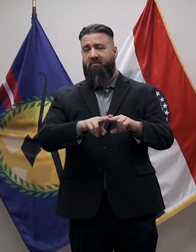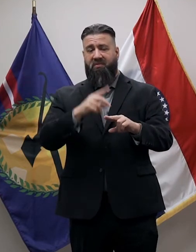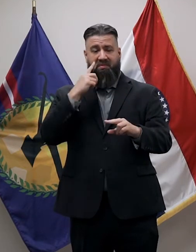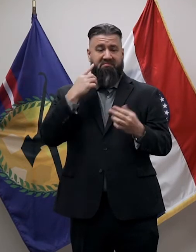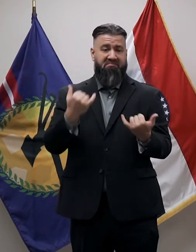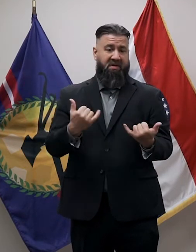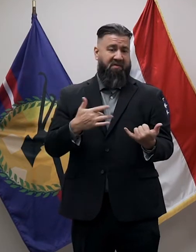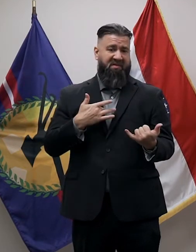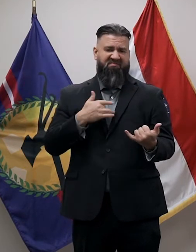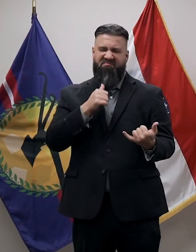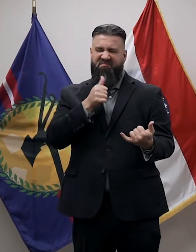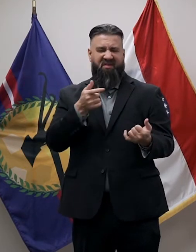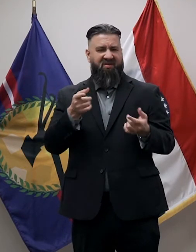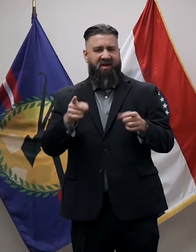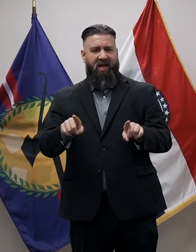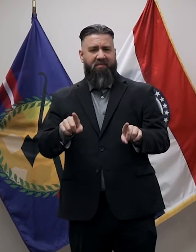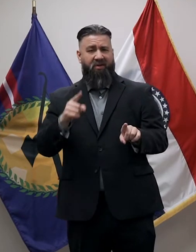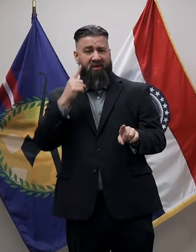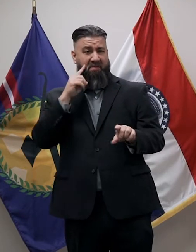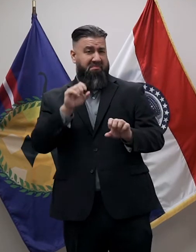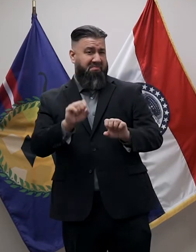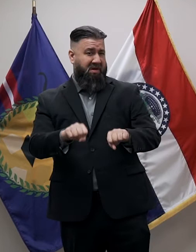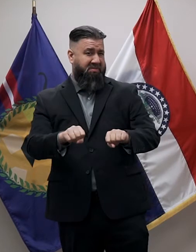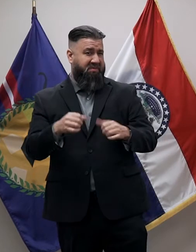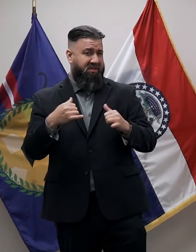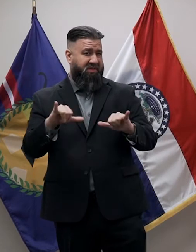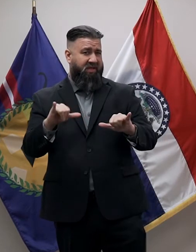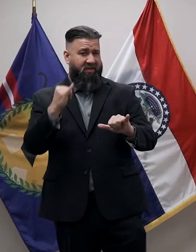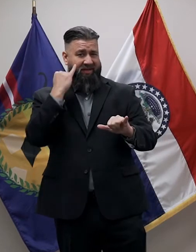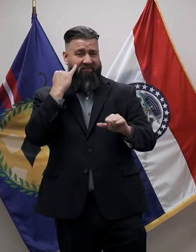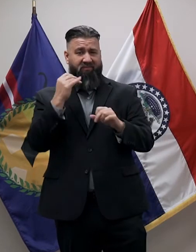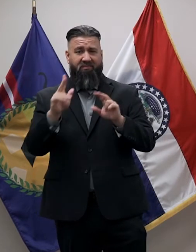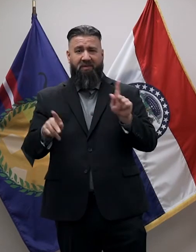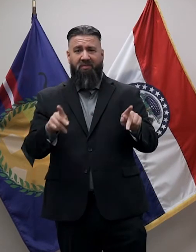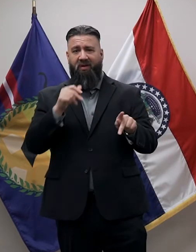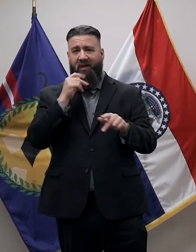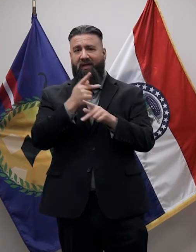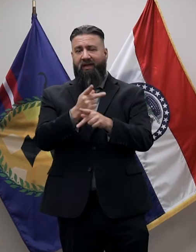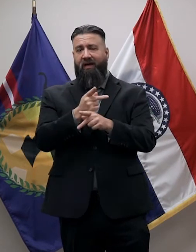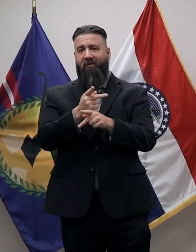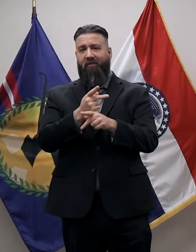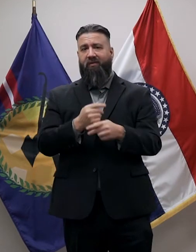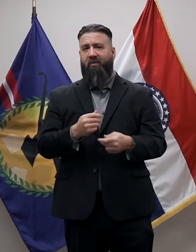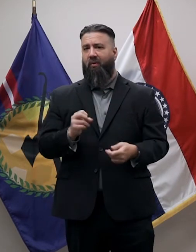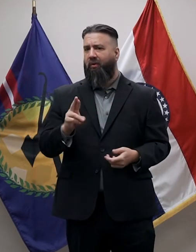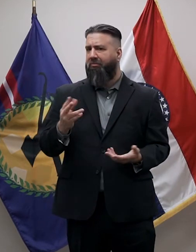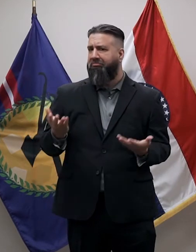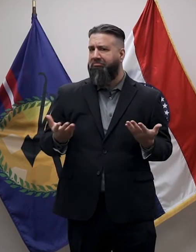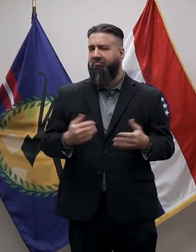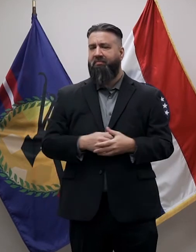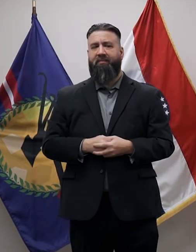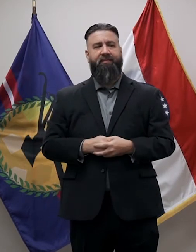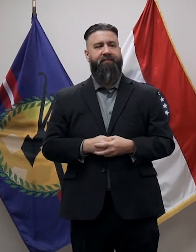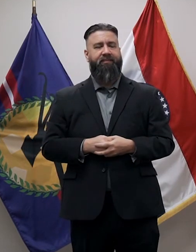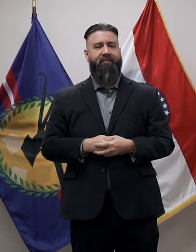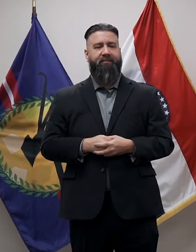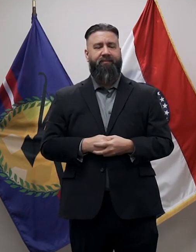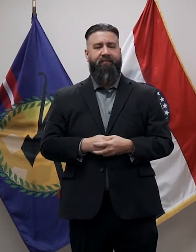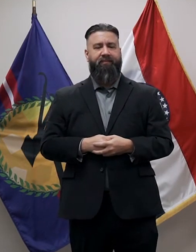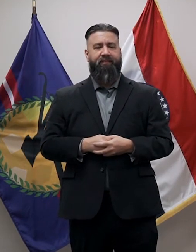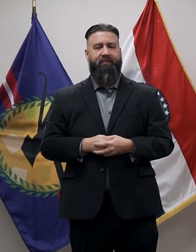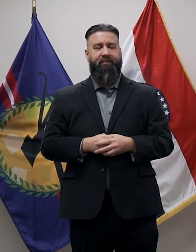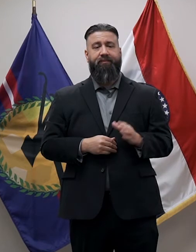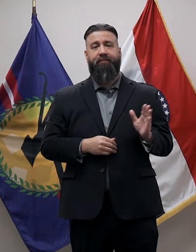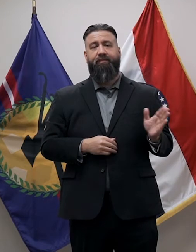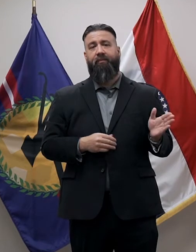you don't see that happening? Or do you think that's a possibility if people aren't careful still in certain settings? So the question